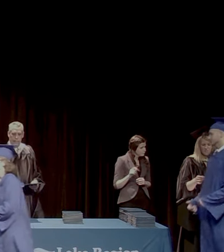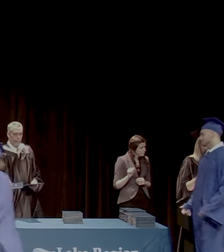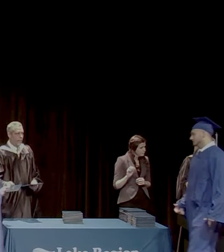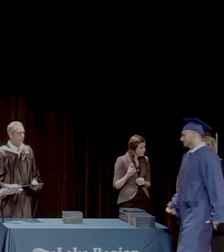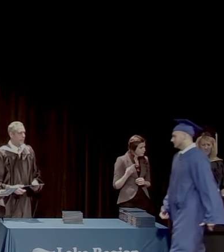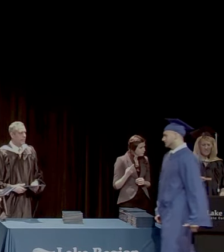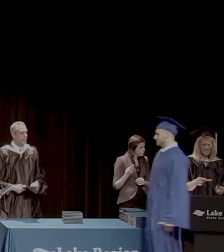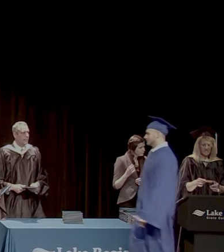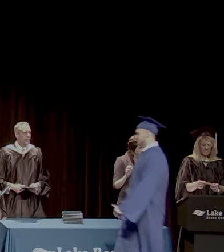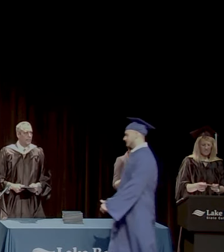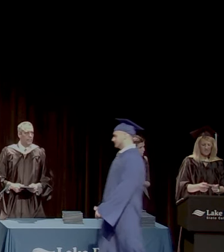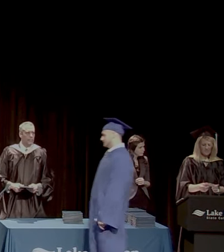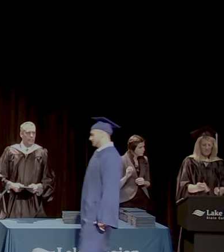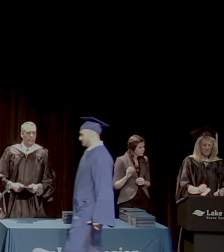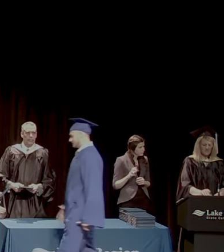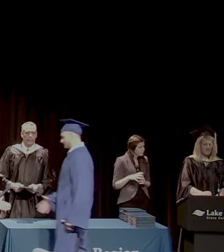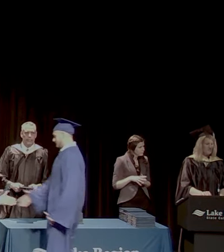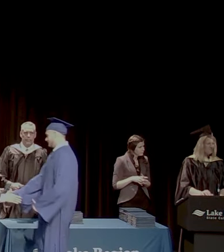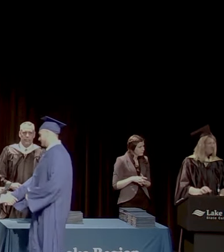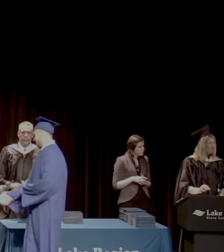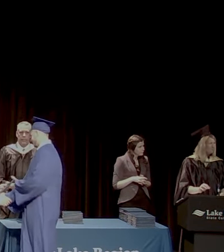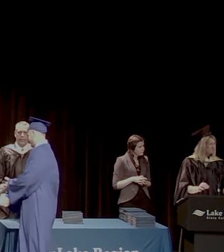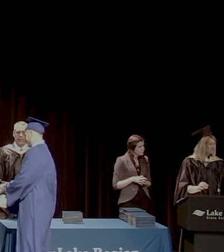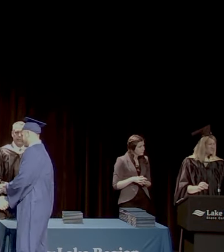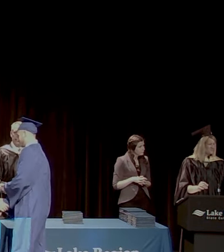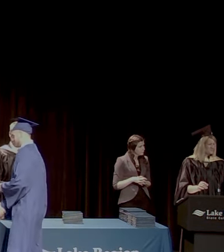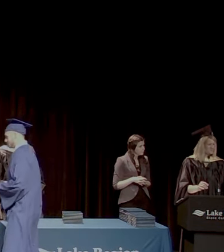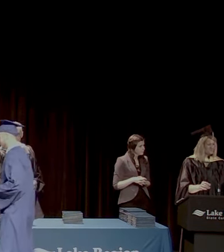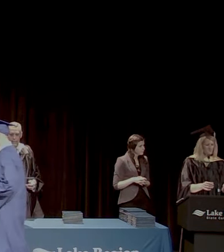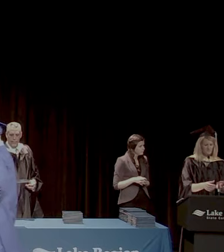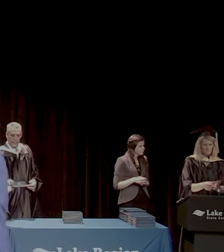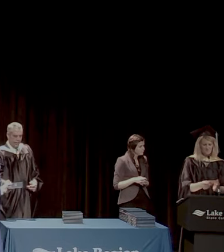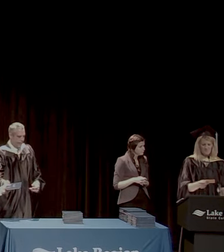Zach Olson, Associate in Arts, Liberal Arts.